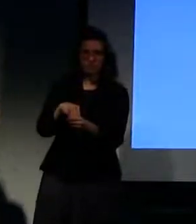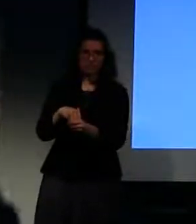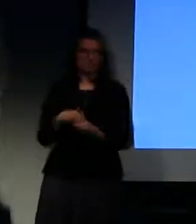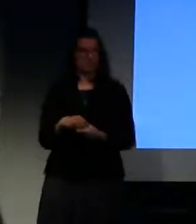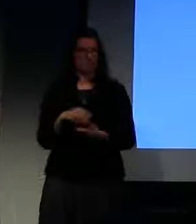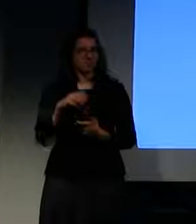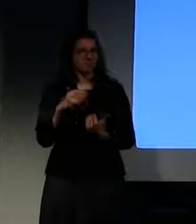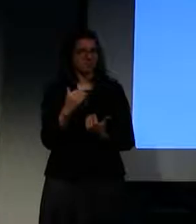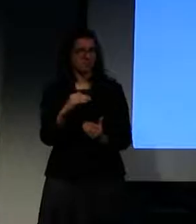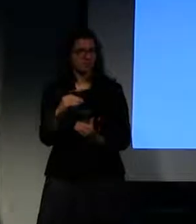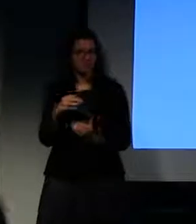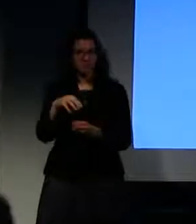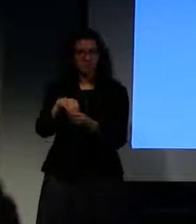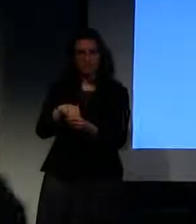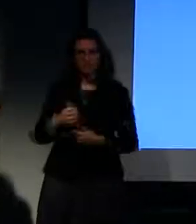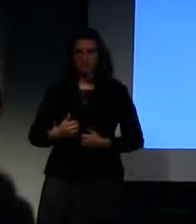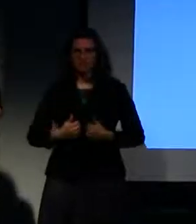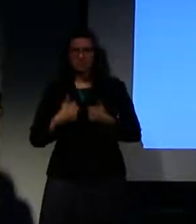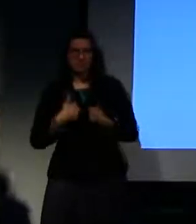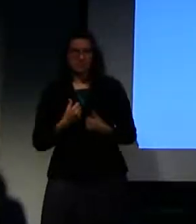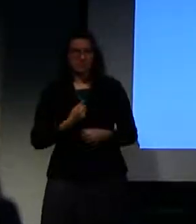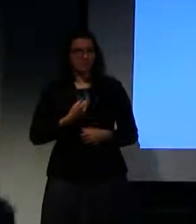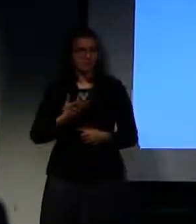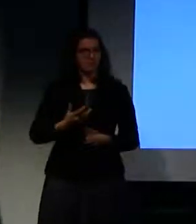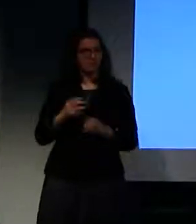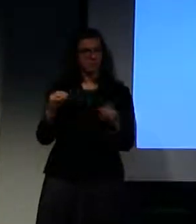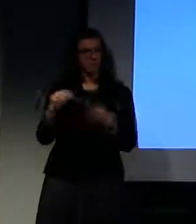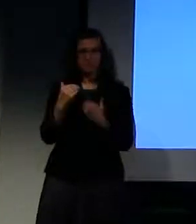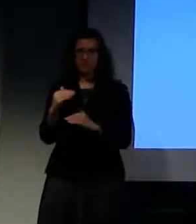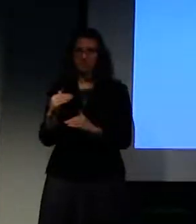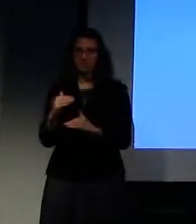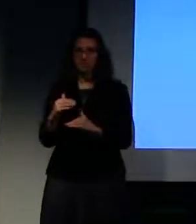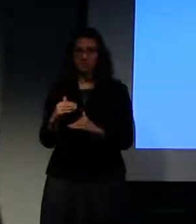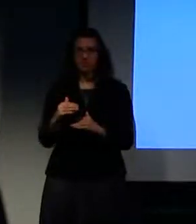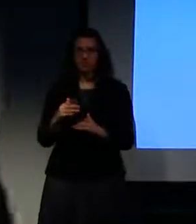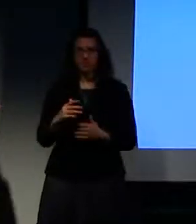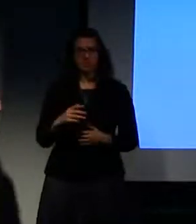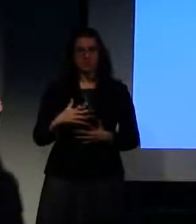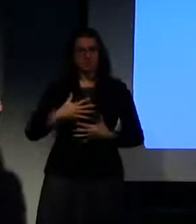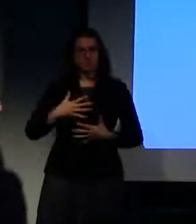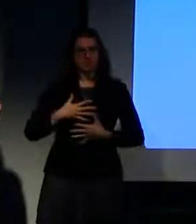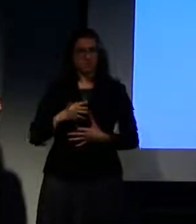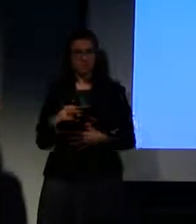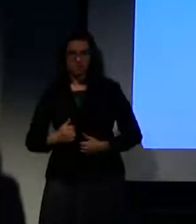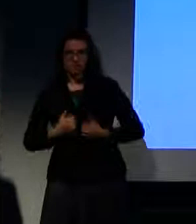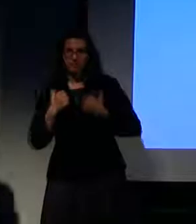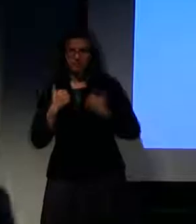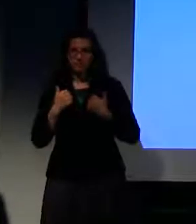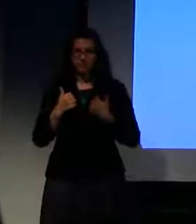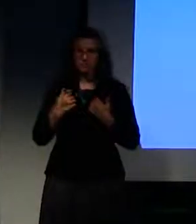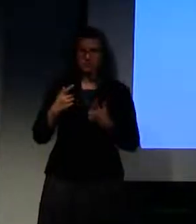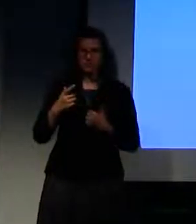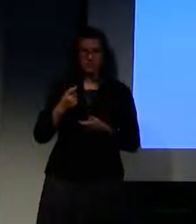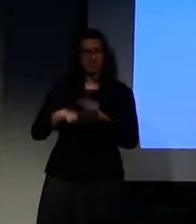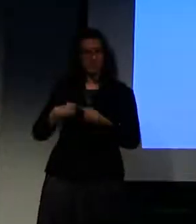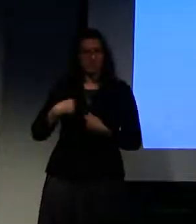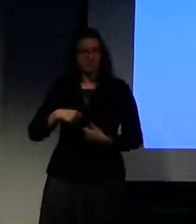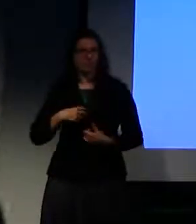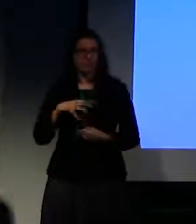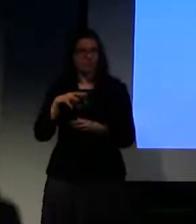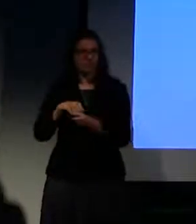rather, such, there, living, poetry, there, no, thing, poetry, such, no, such, thing, such,